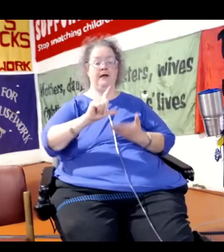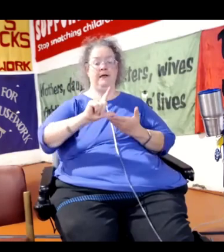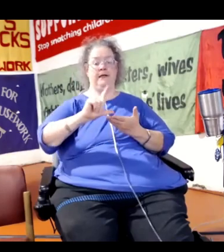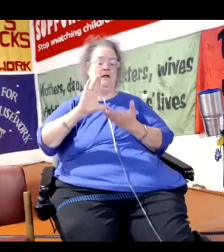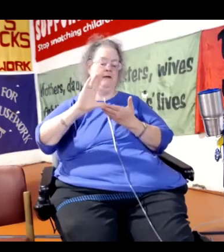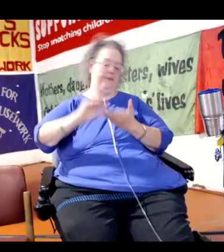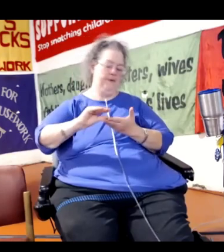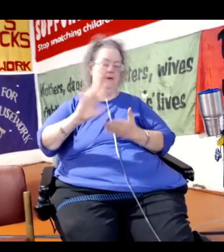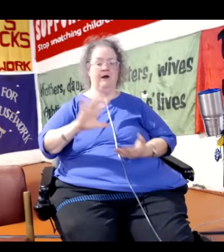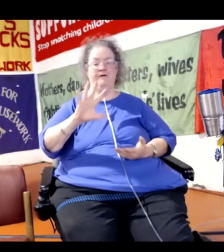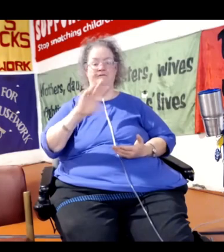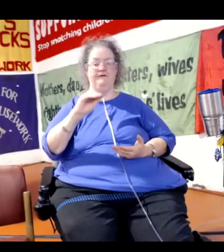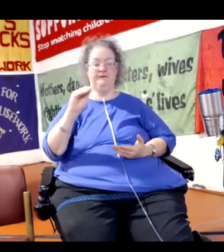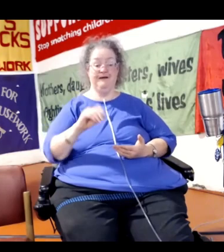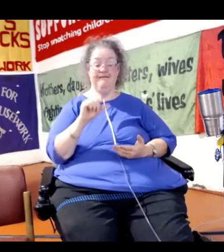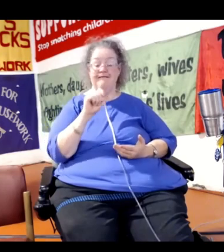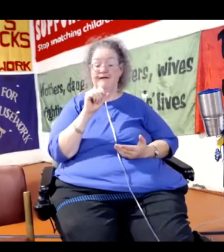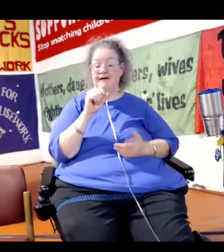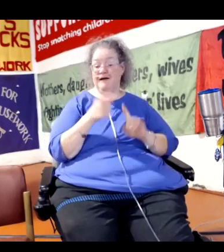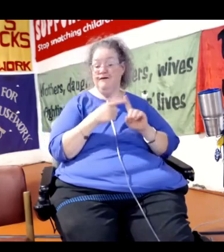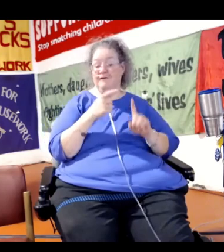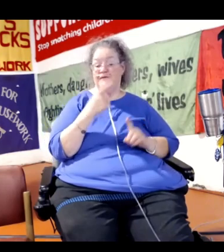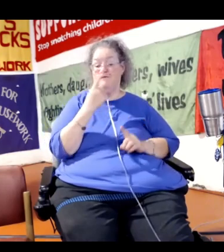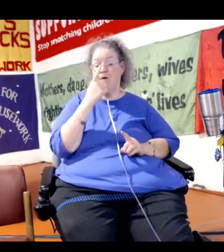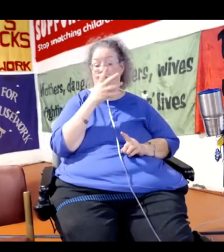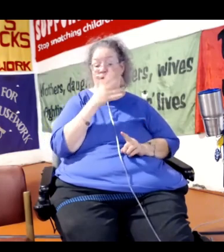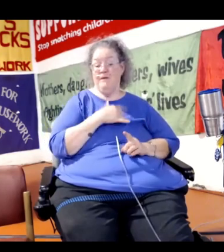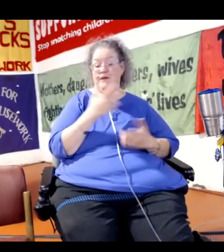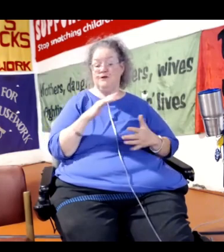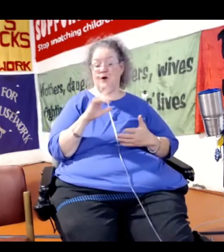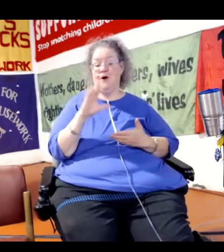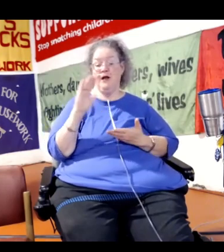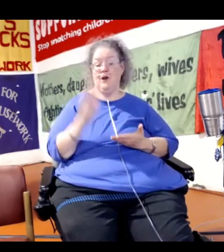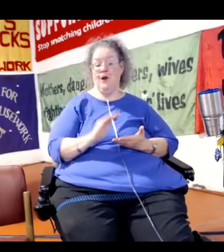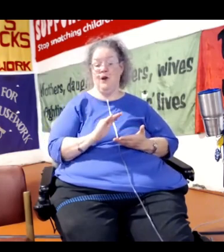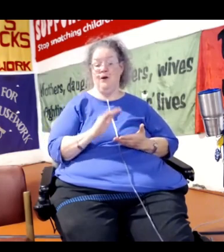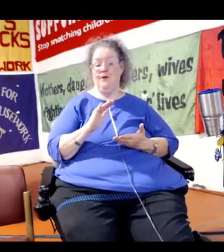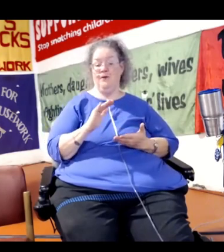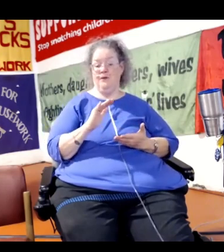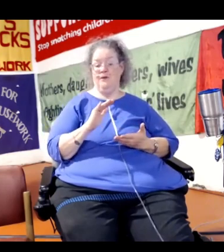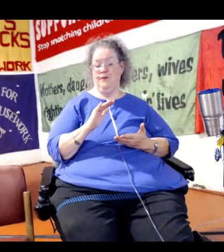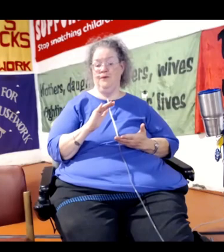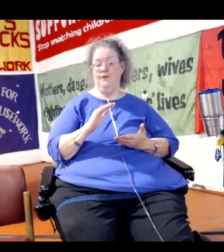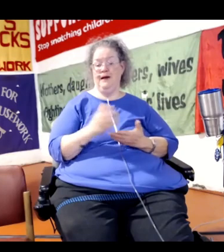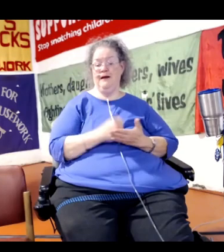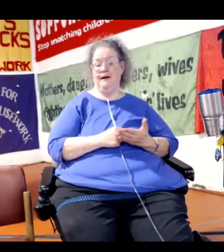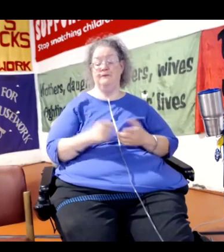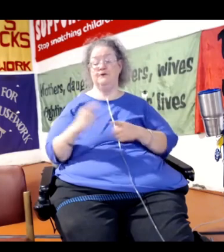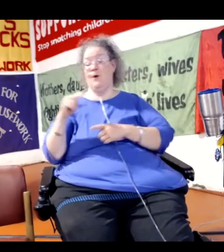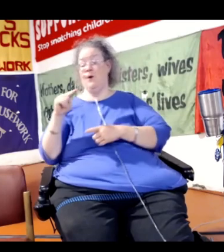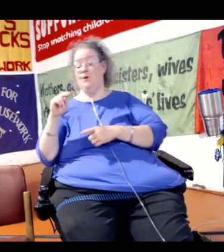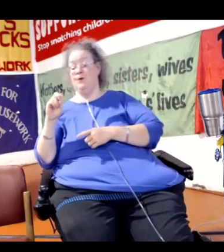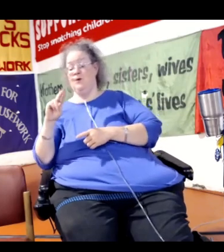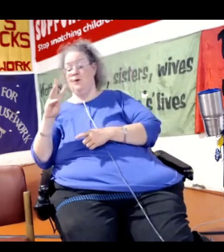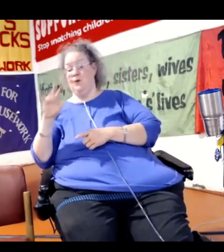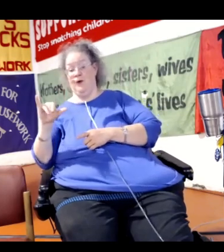for many women on the low income benefit. So 100% in Norway and, you know, a pay cut. And just as we're about to do